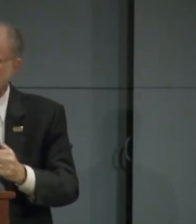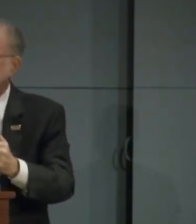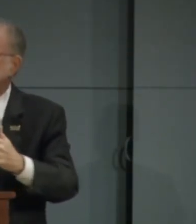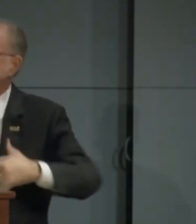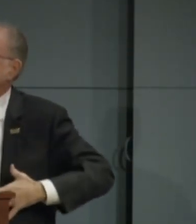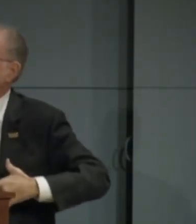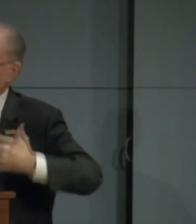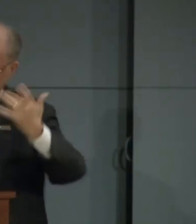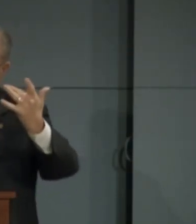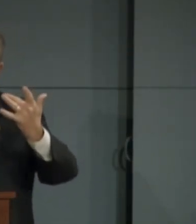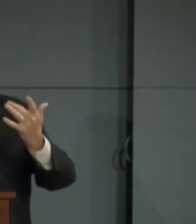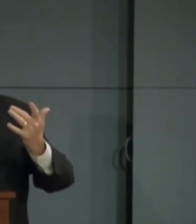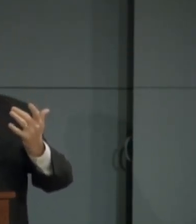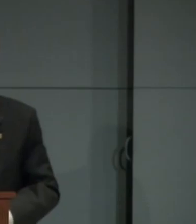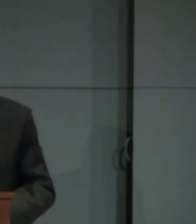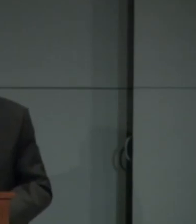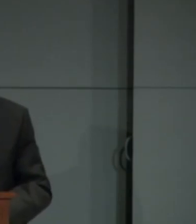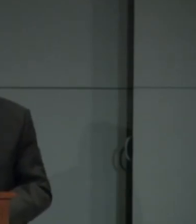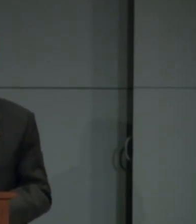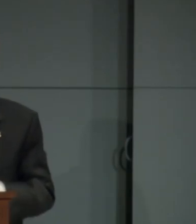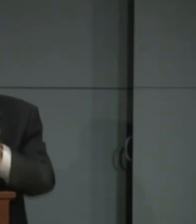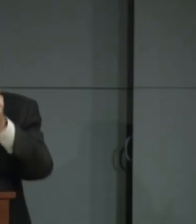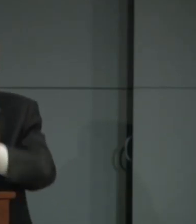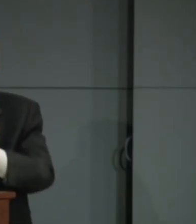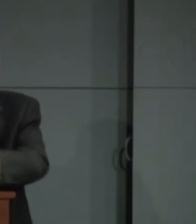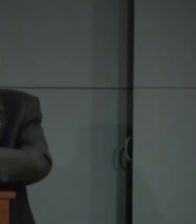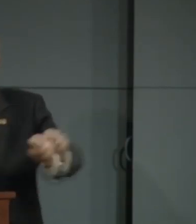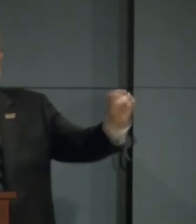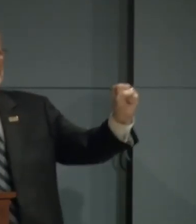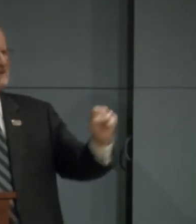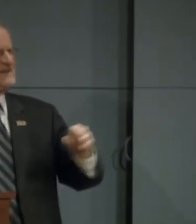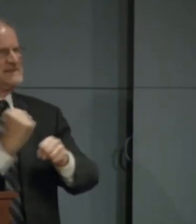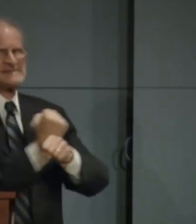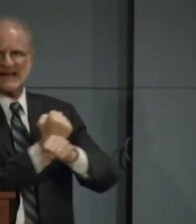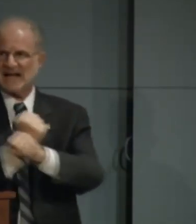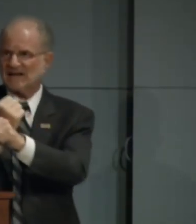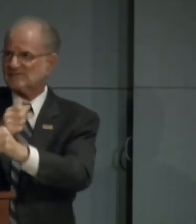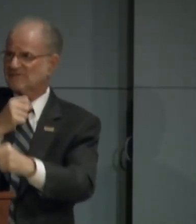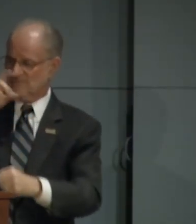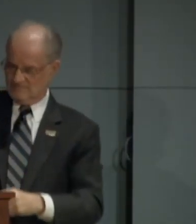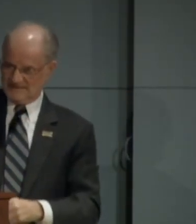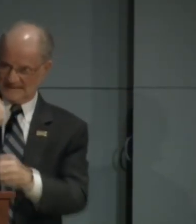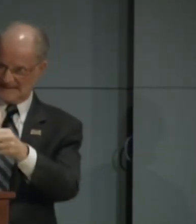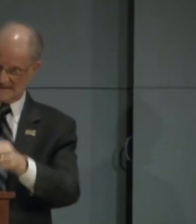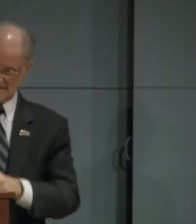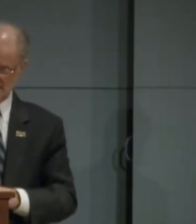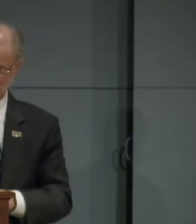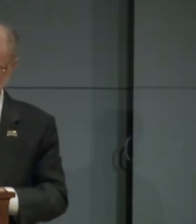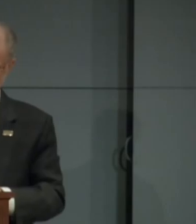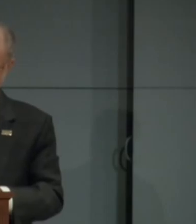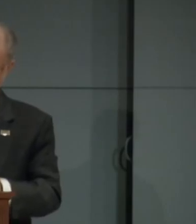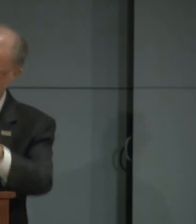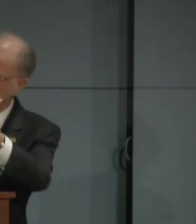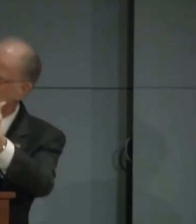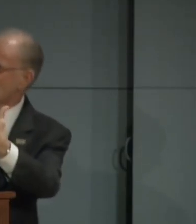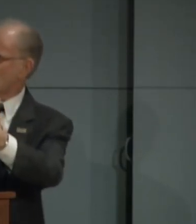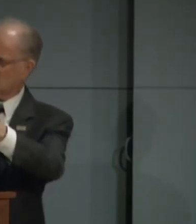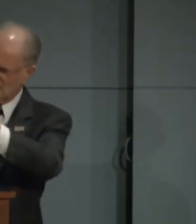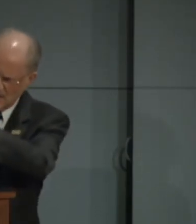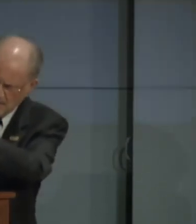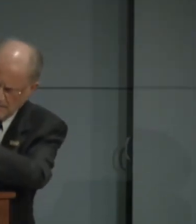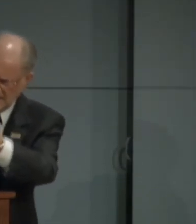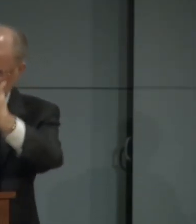called Slavery, Emancipation, and the Residual Impact of Slavery on the African American Community